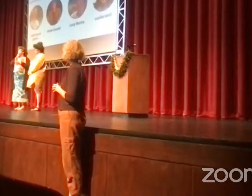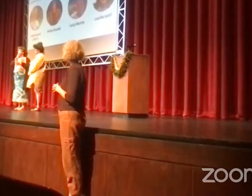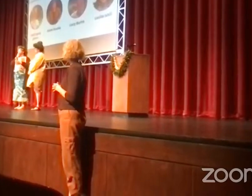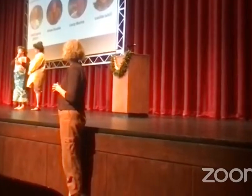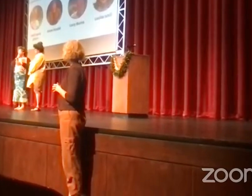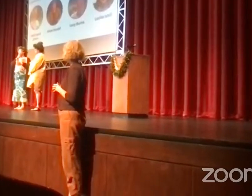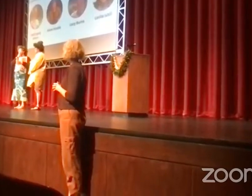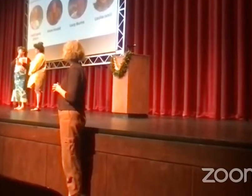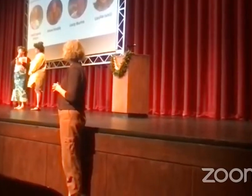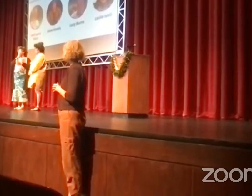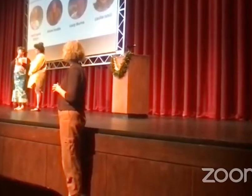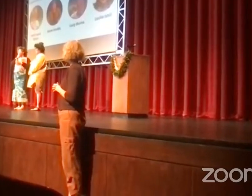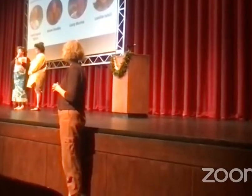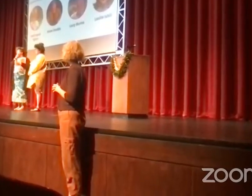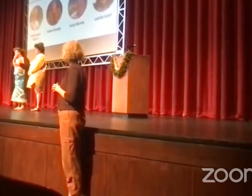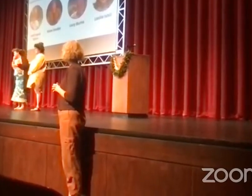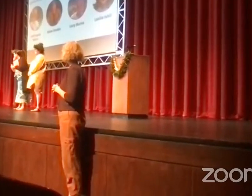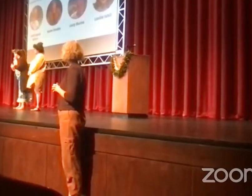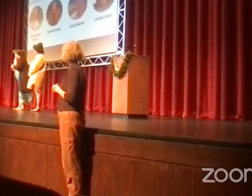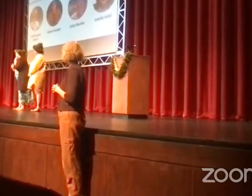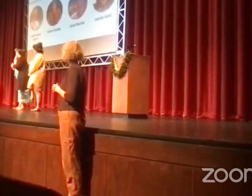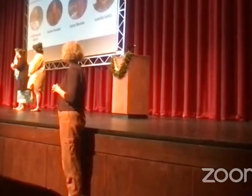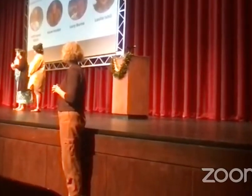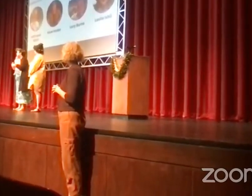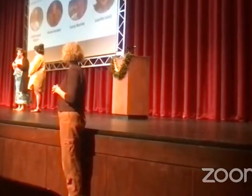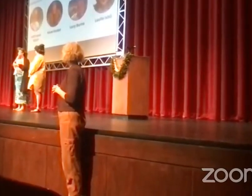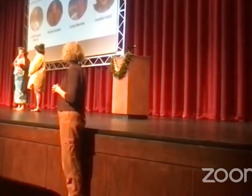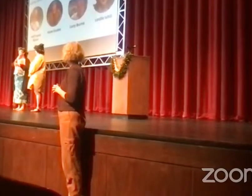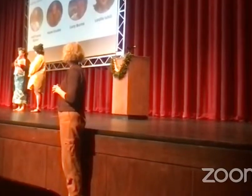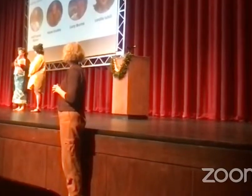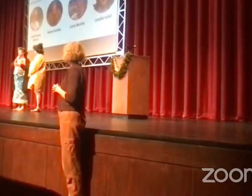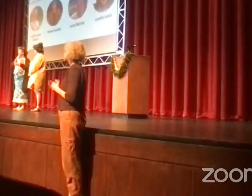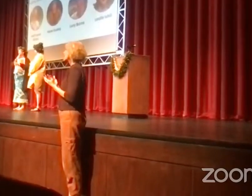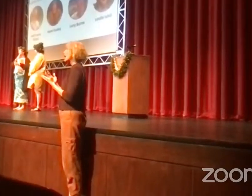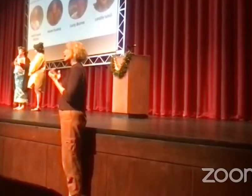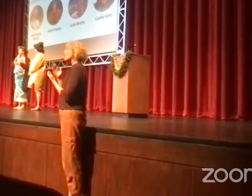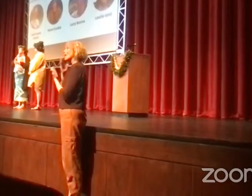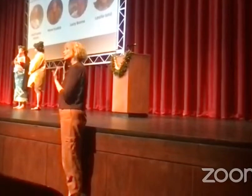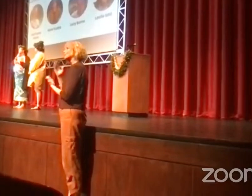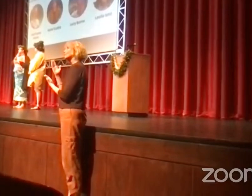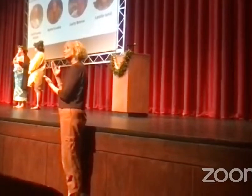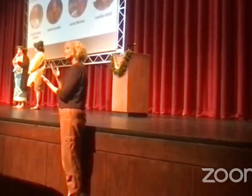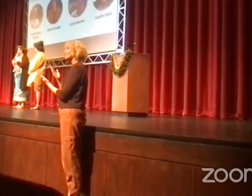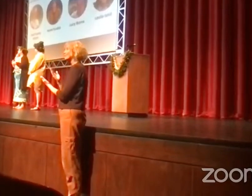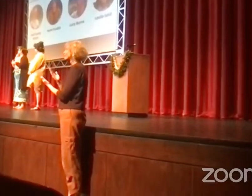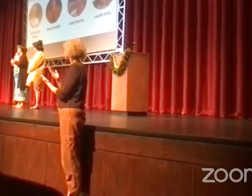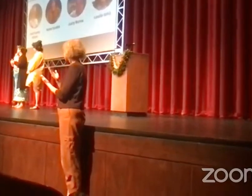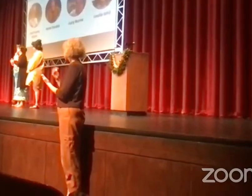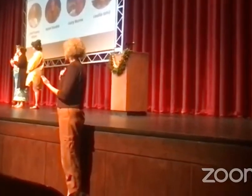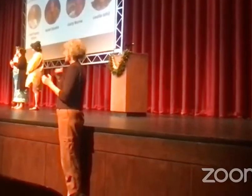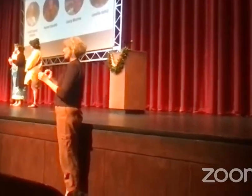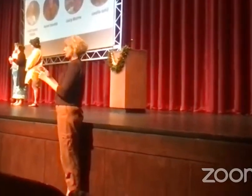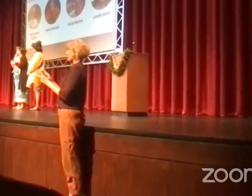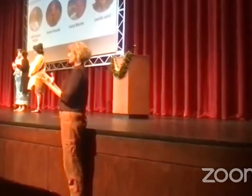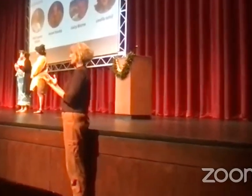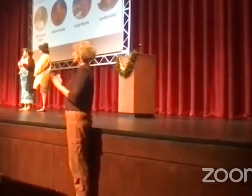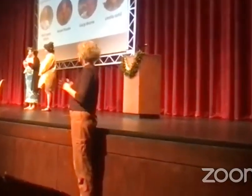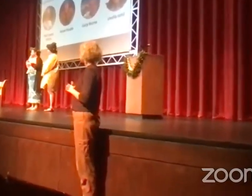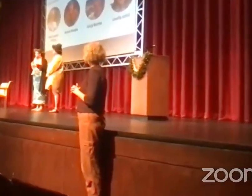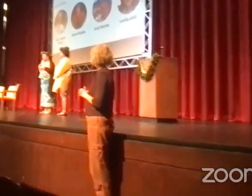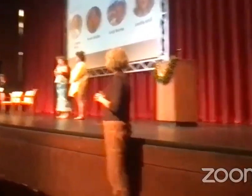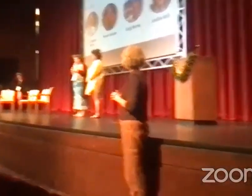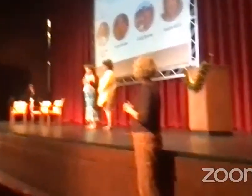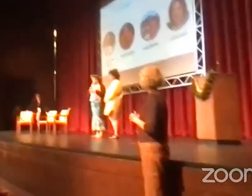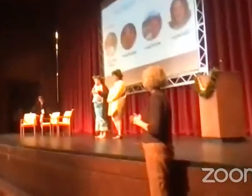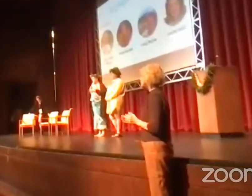And I wanted to meet here again to Kone. We had the opportunity